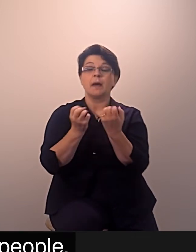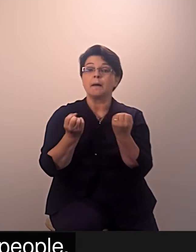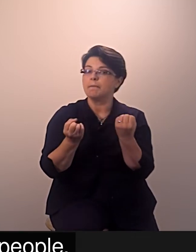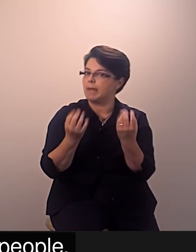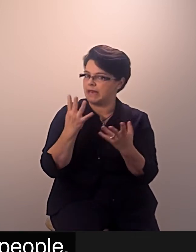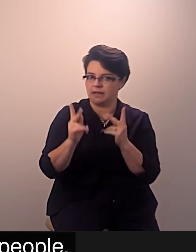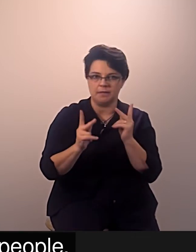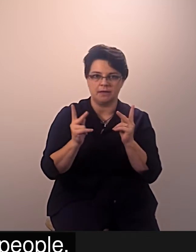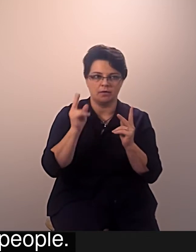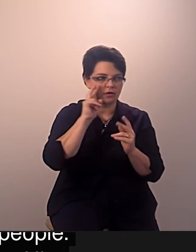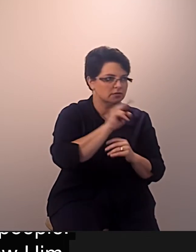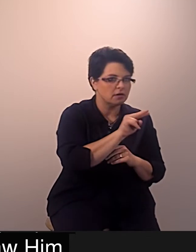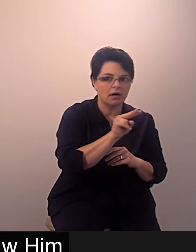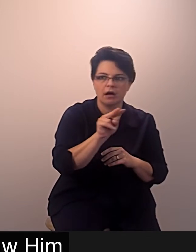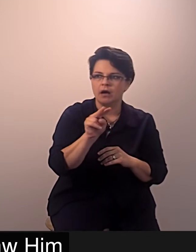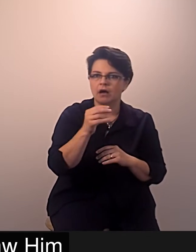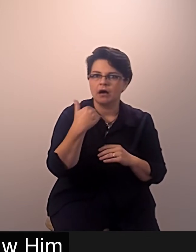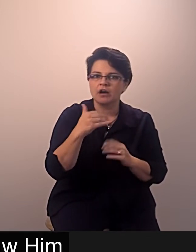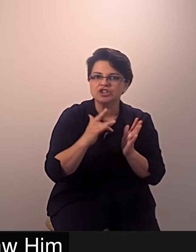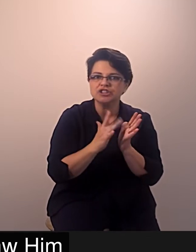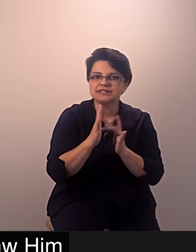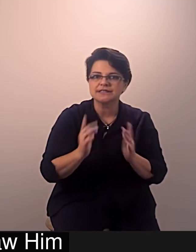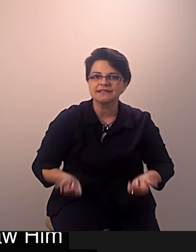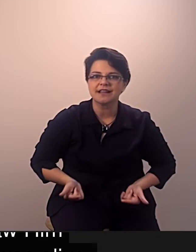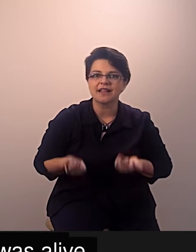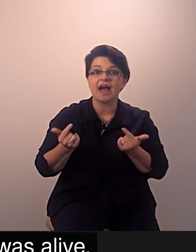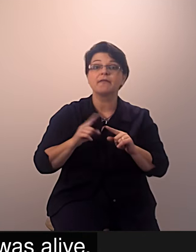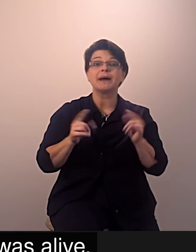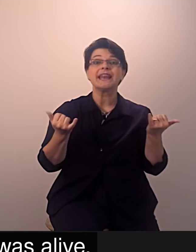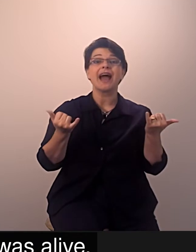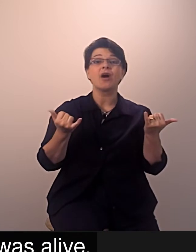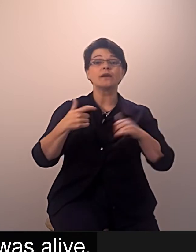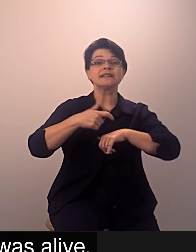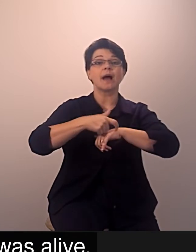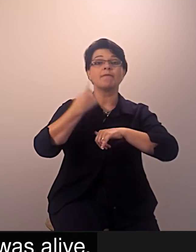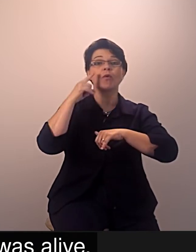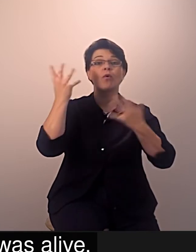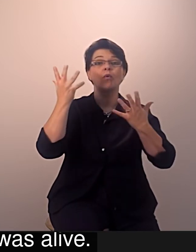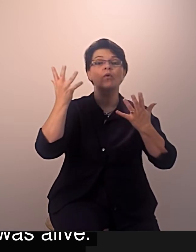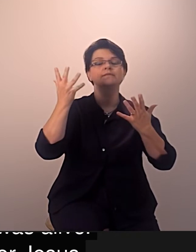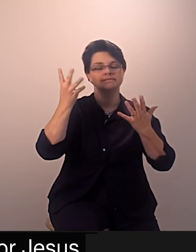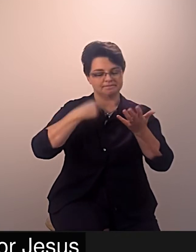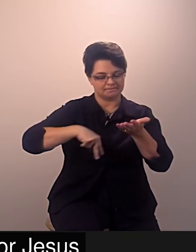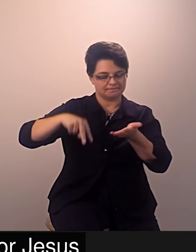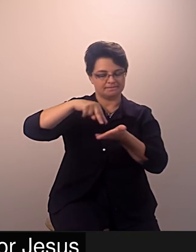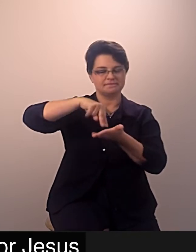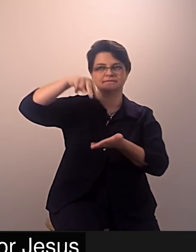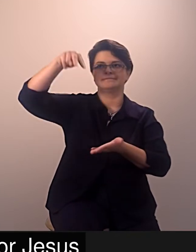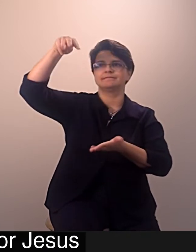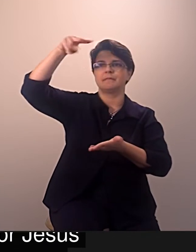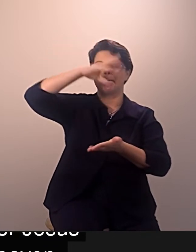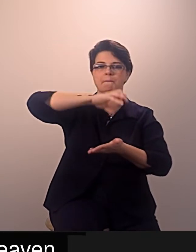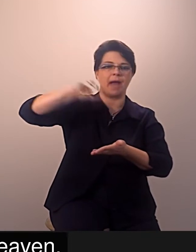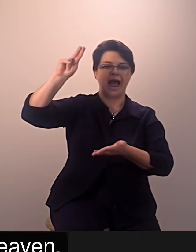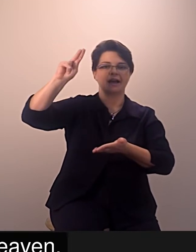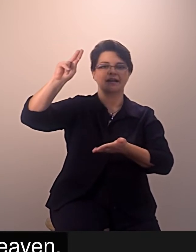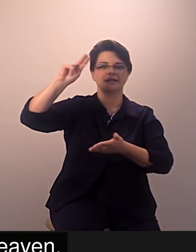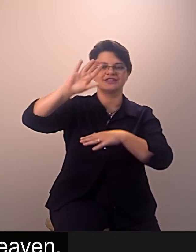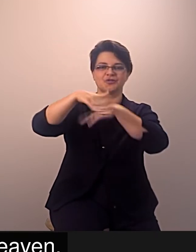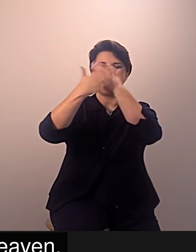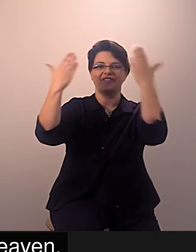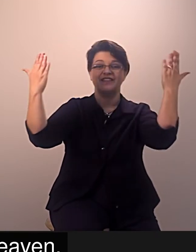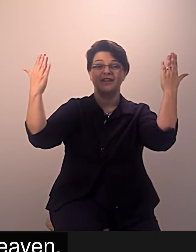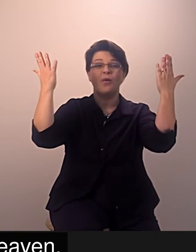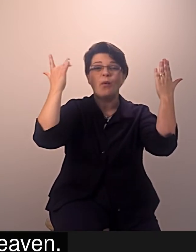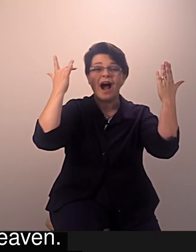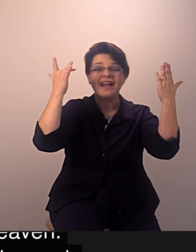was alive. Now it was time for Jesus to go back to heaven. He had finished the work he had come to